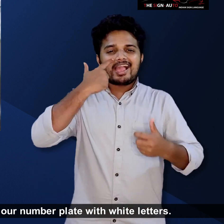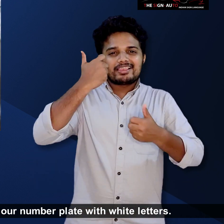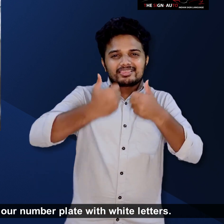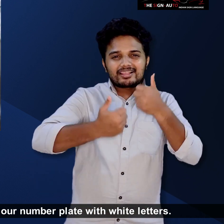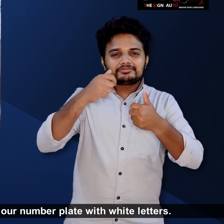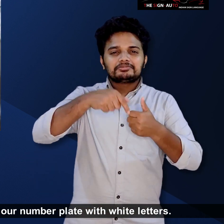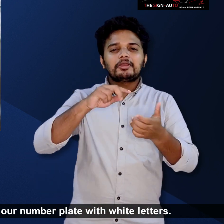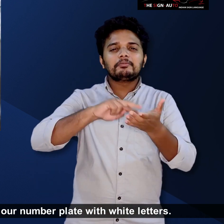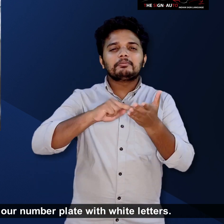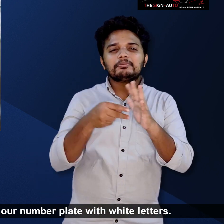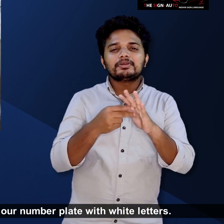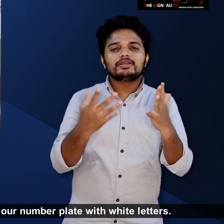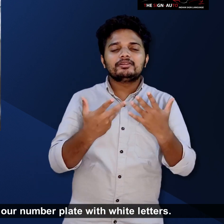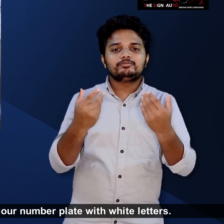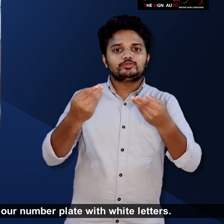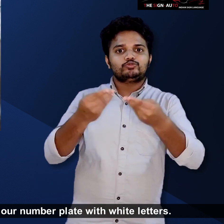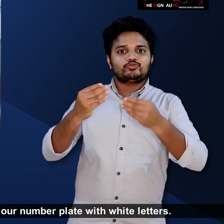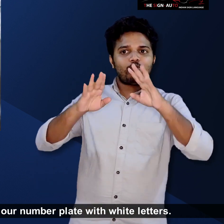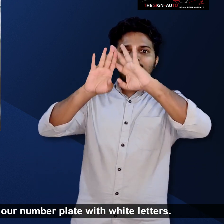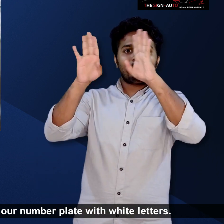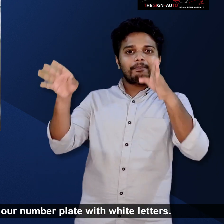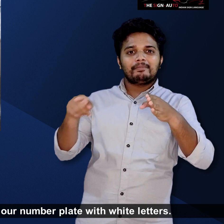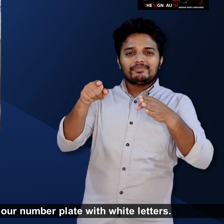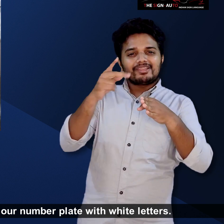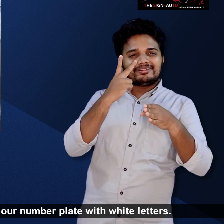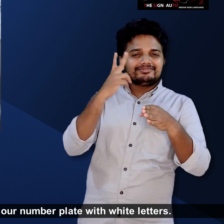test drive vehicles will have a red color number plate with white letters